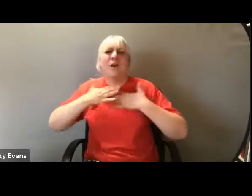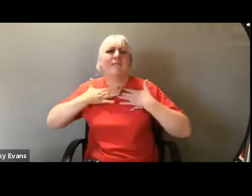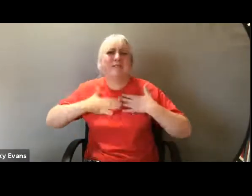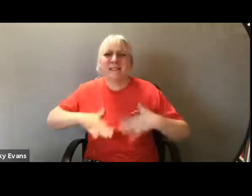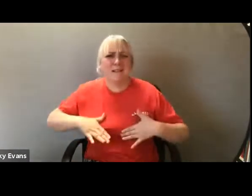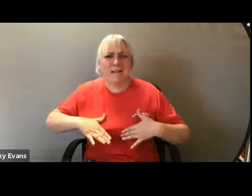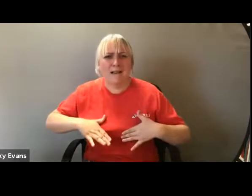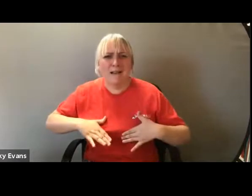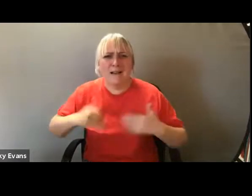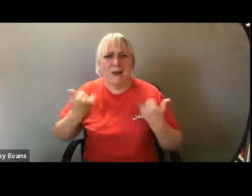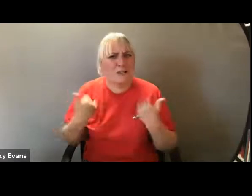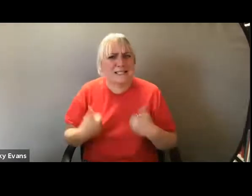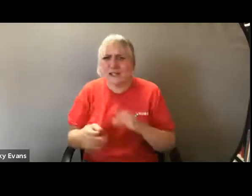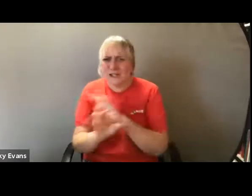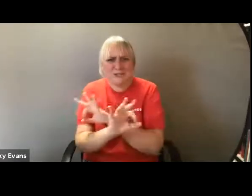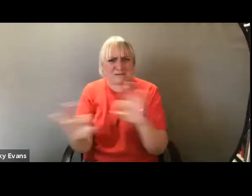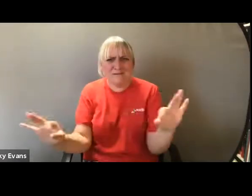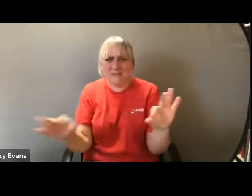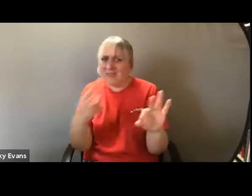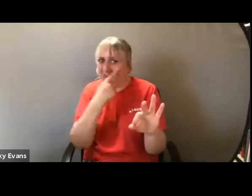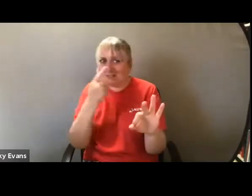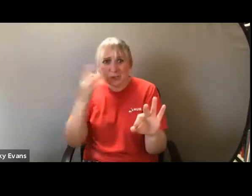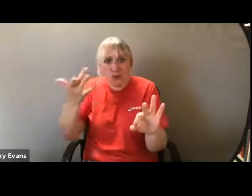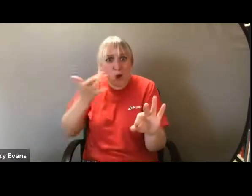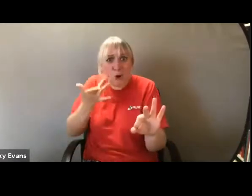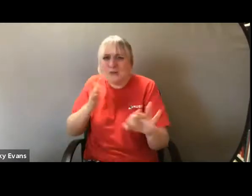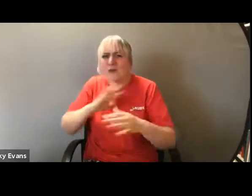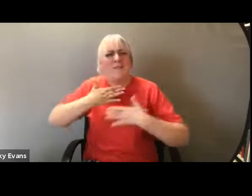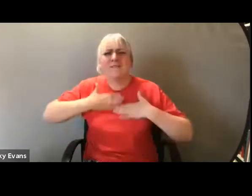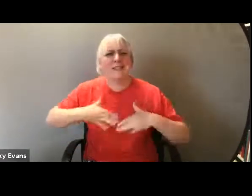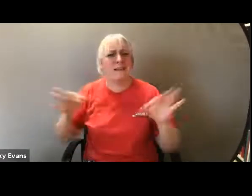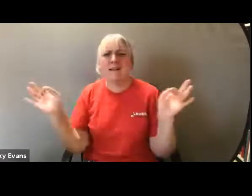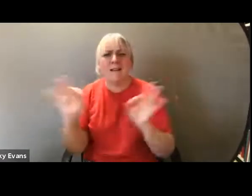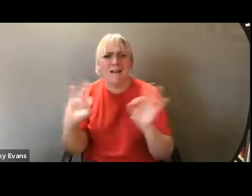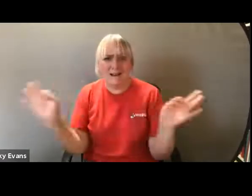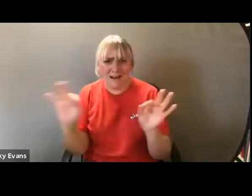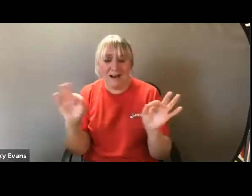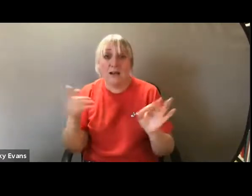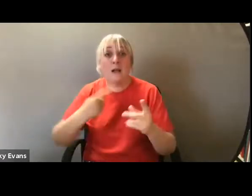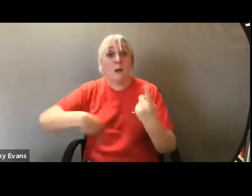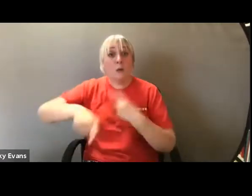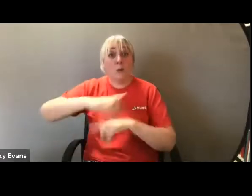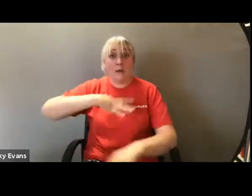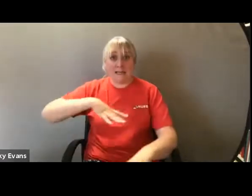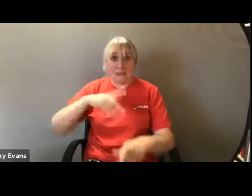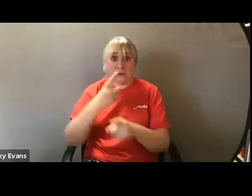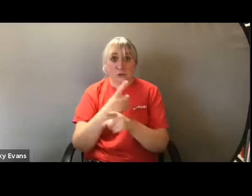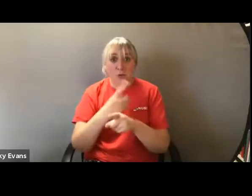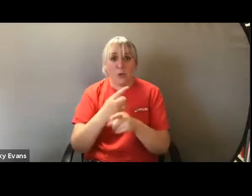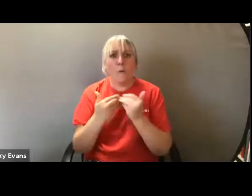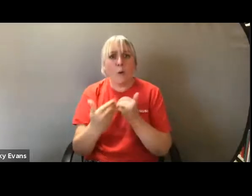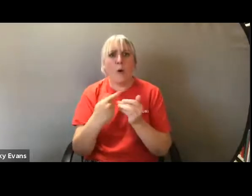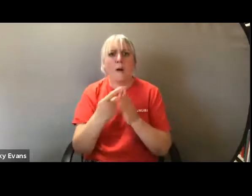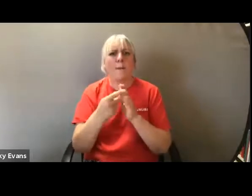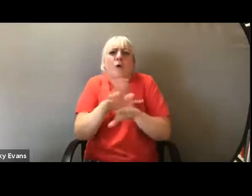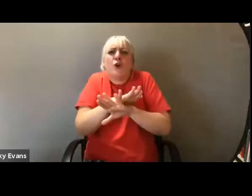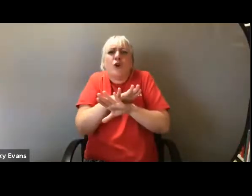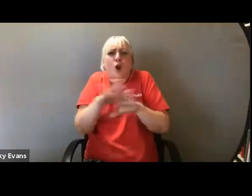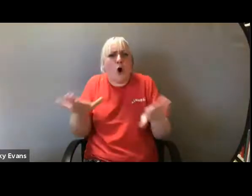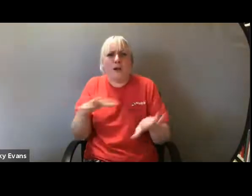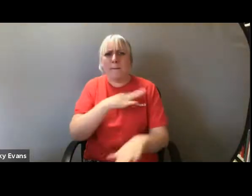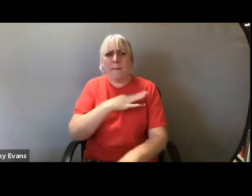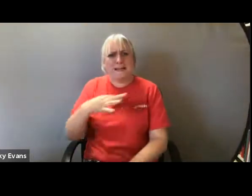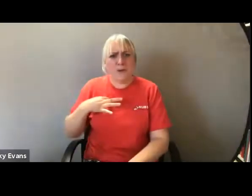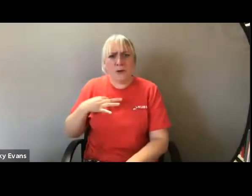not. And we do need to speak about the end of, the need for some kind of non-medical